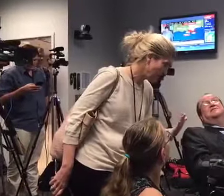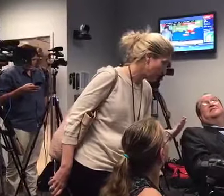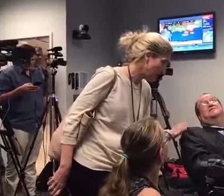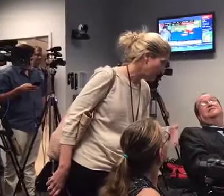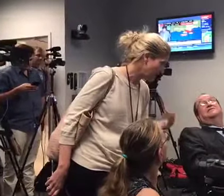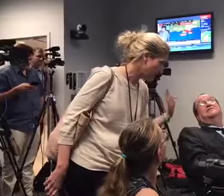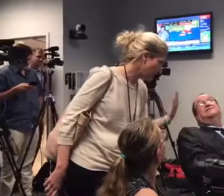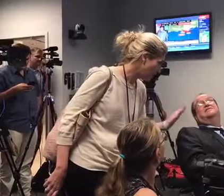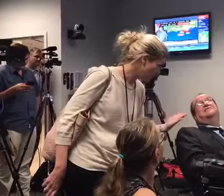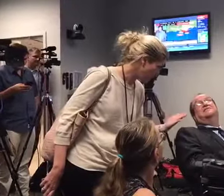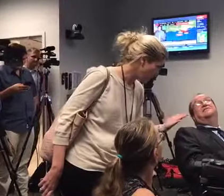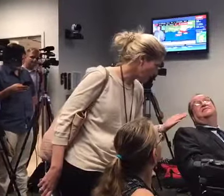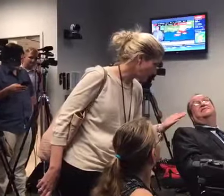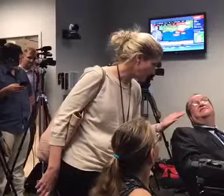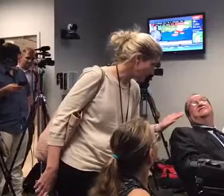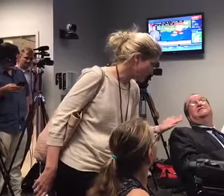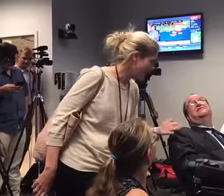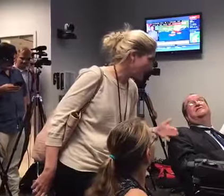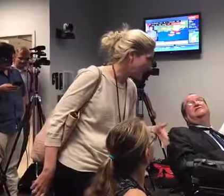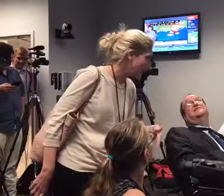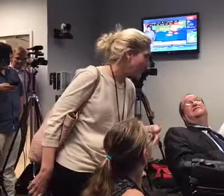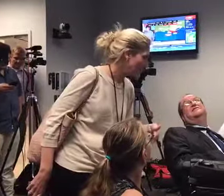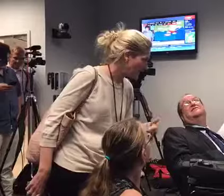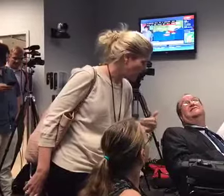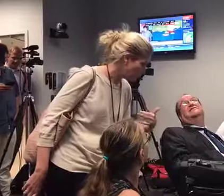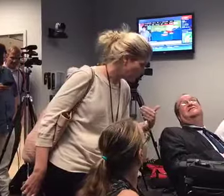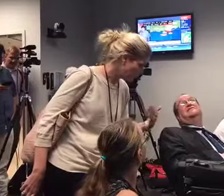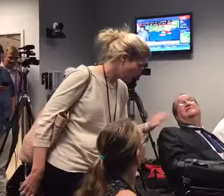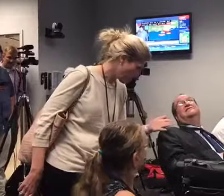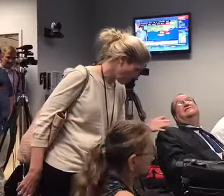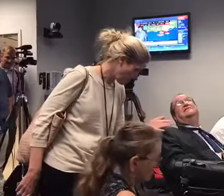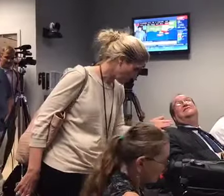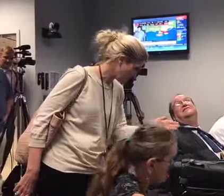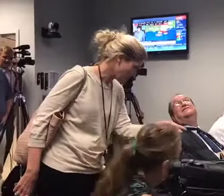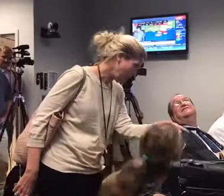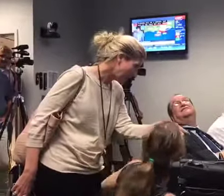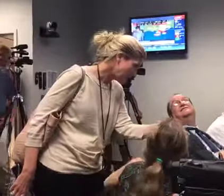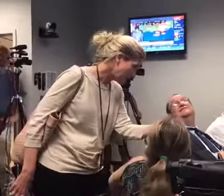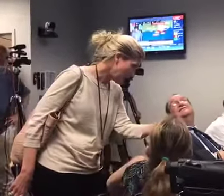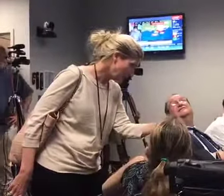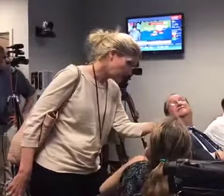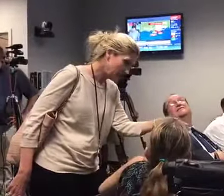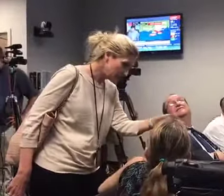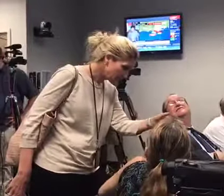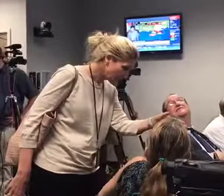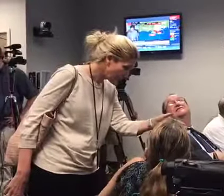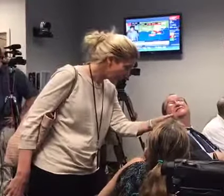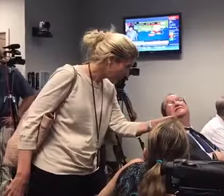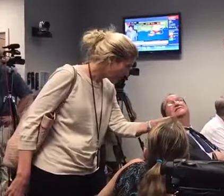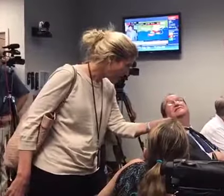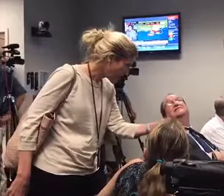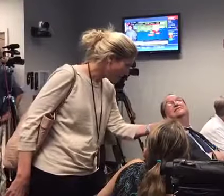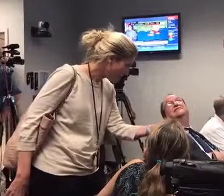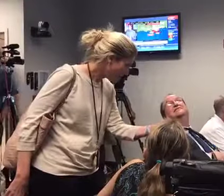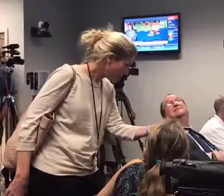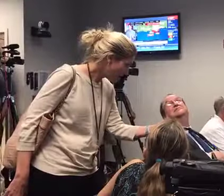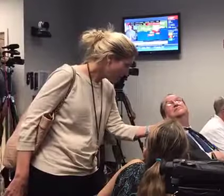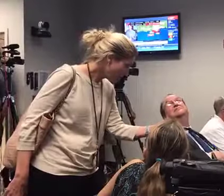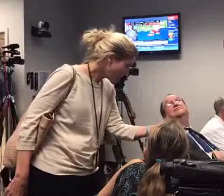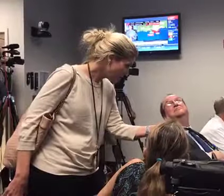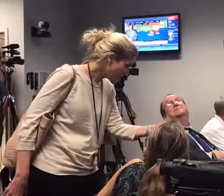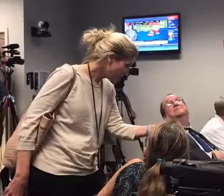crew of 25 in 24 hours. And we had good facilities. And we